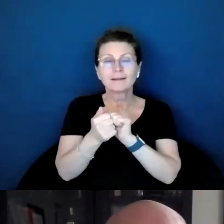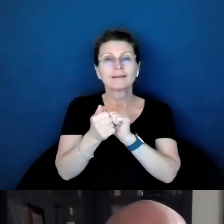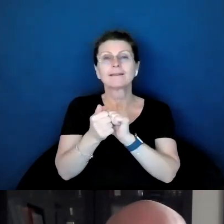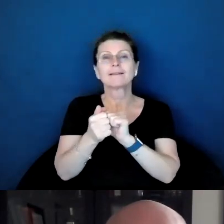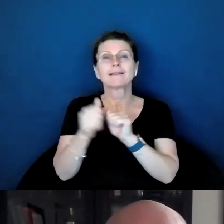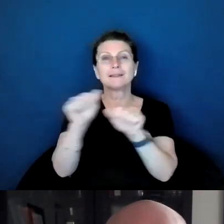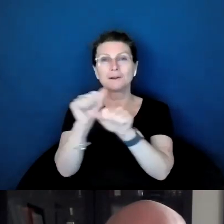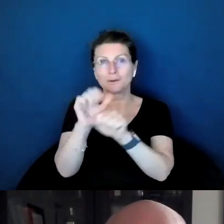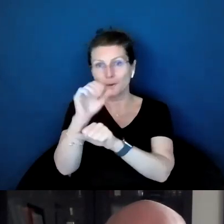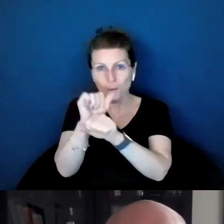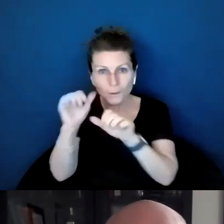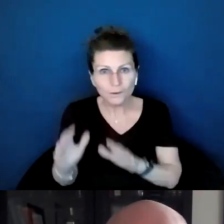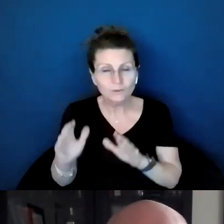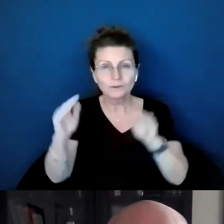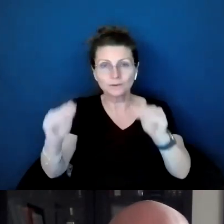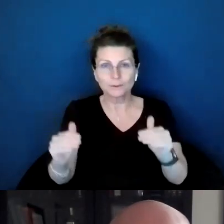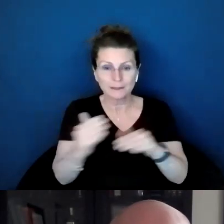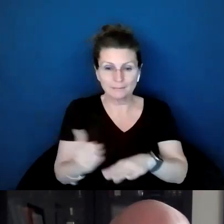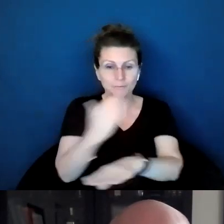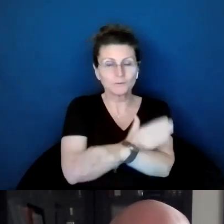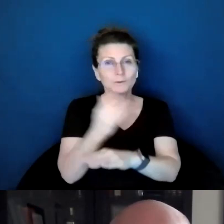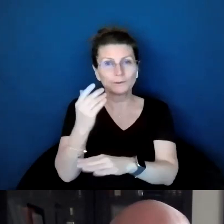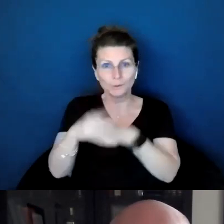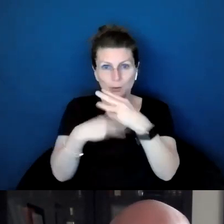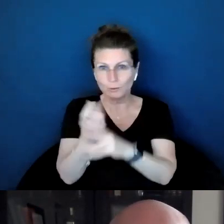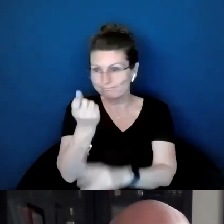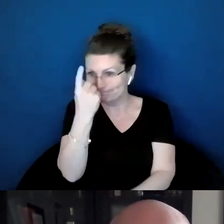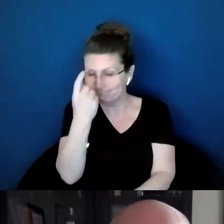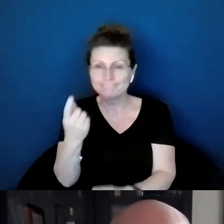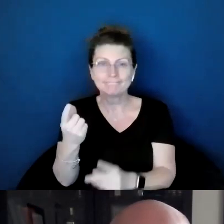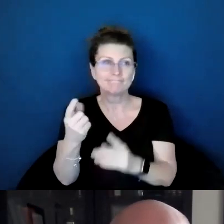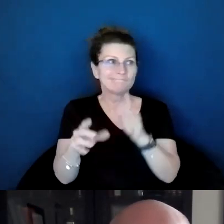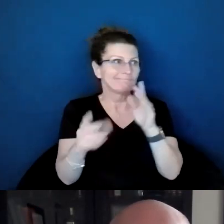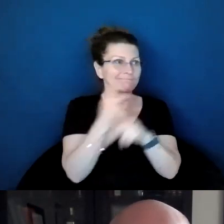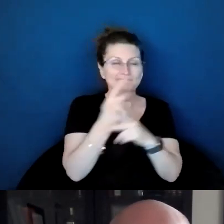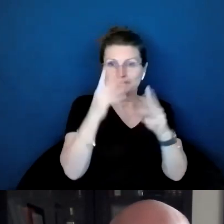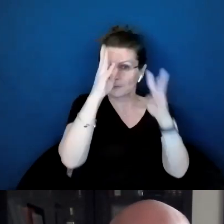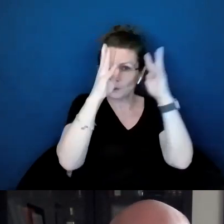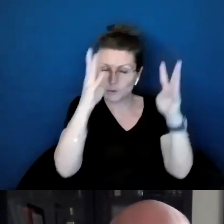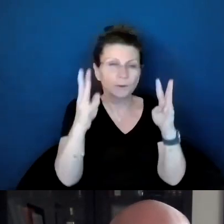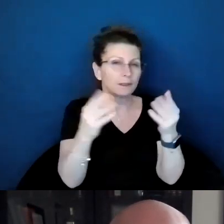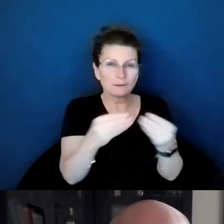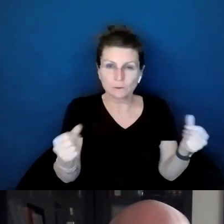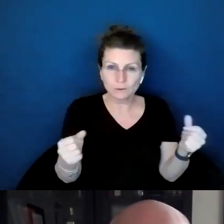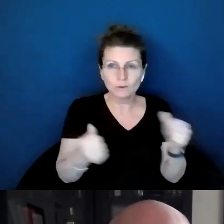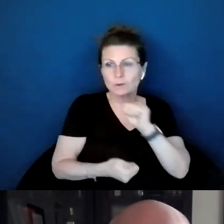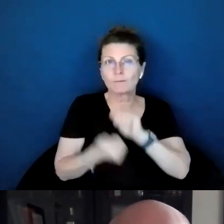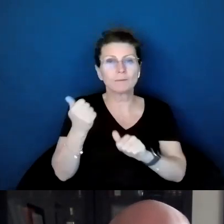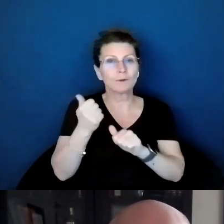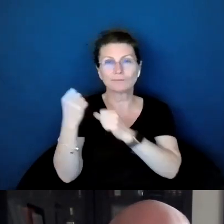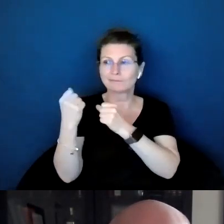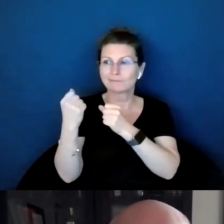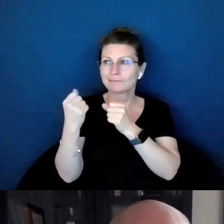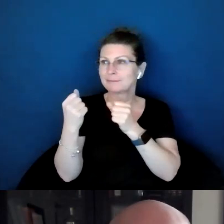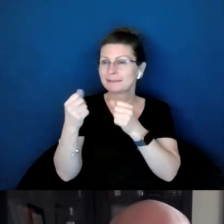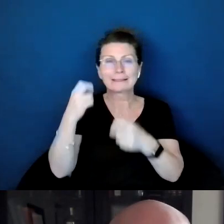to advance our understanding of the world and to find creative solutions to the most pressing challenges that we face. On behalf of the